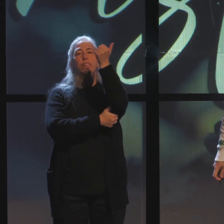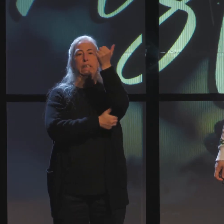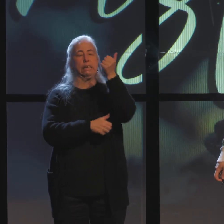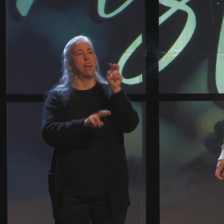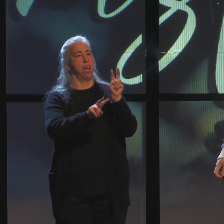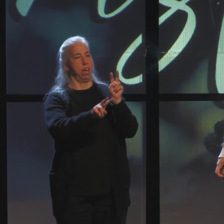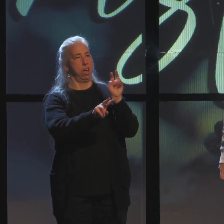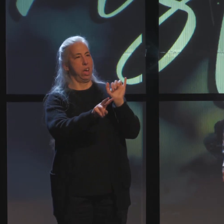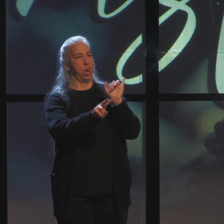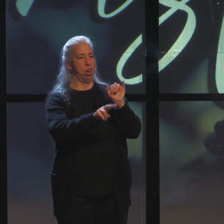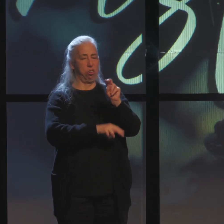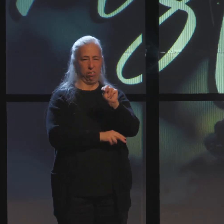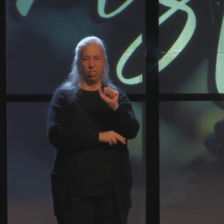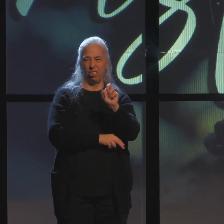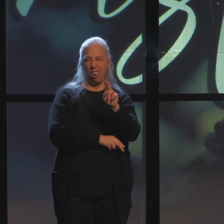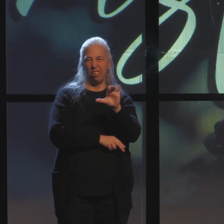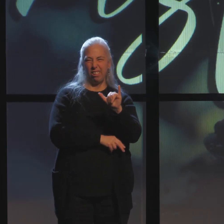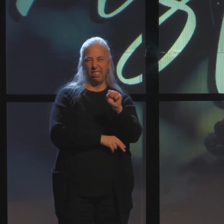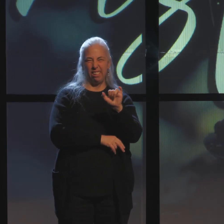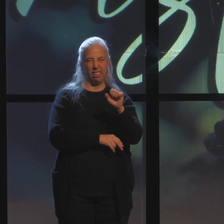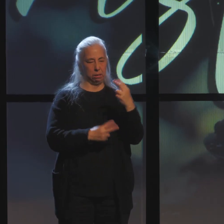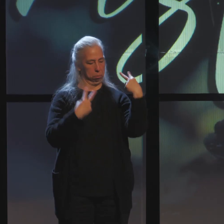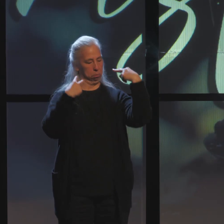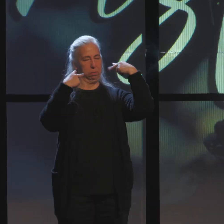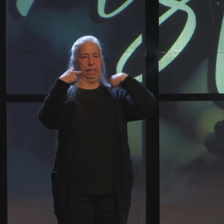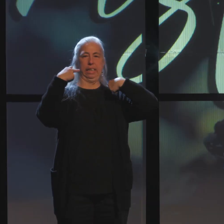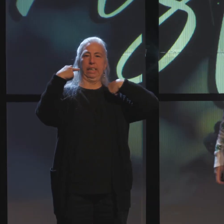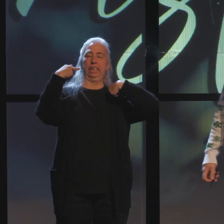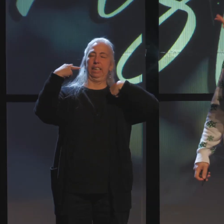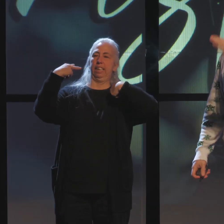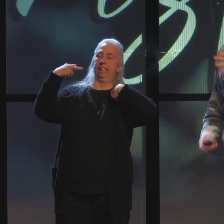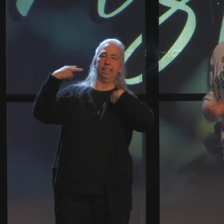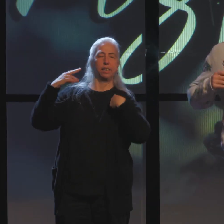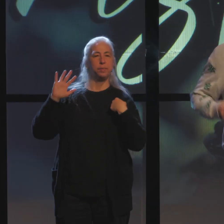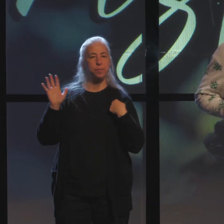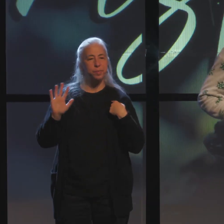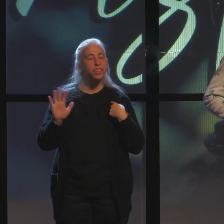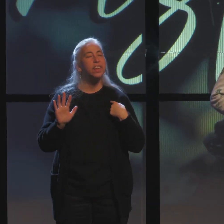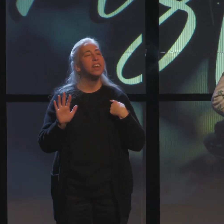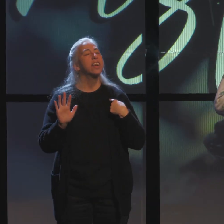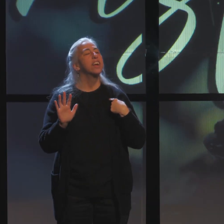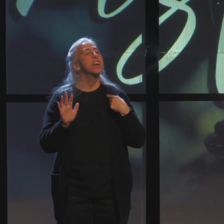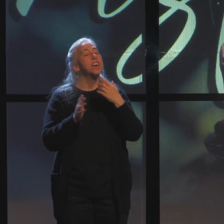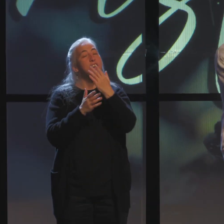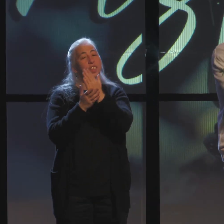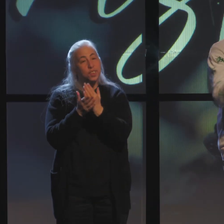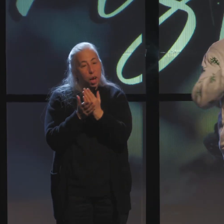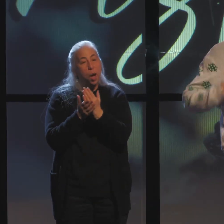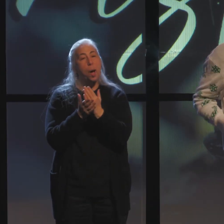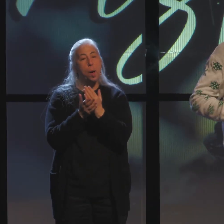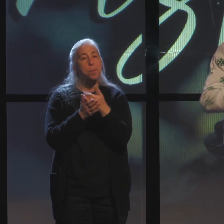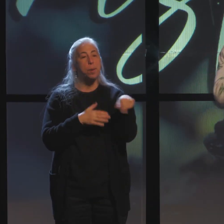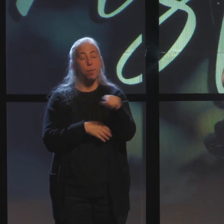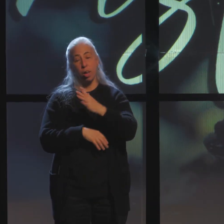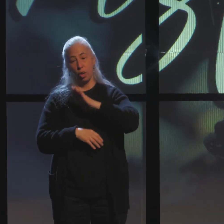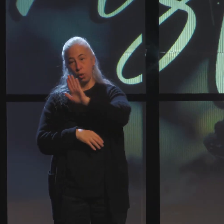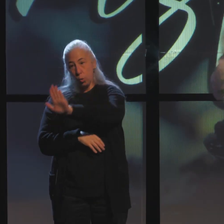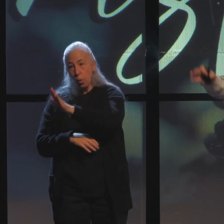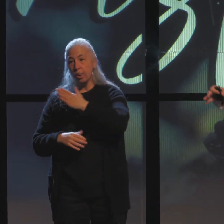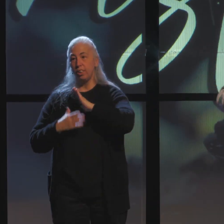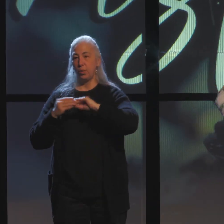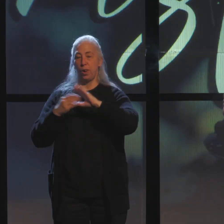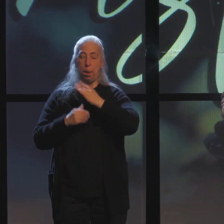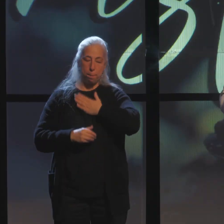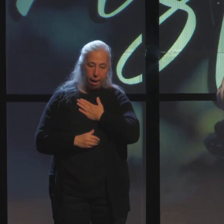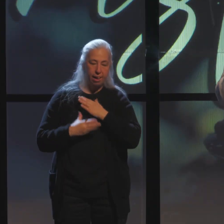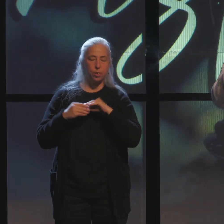diagnose that as narcissism, right? So you all know somewhere inside of you that your story, my story, it's not